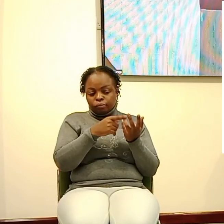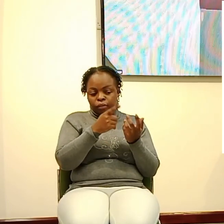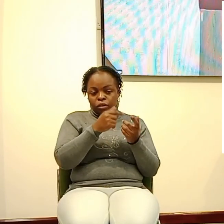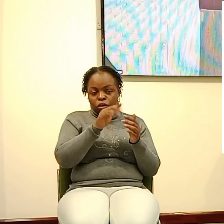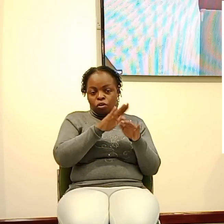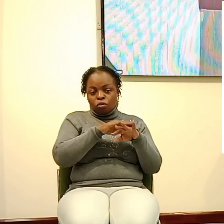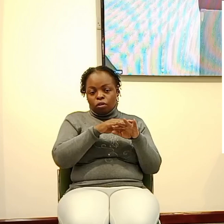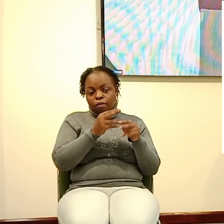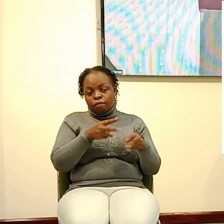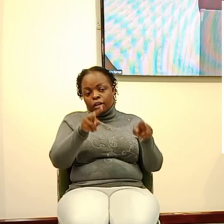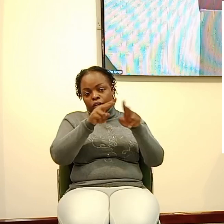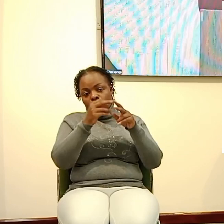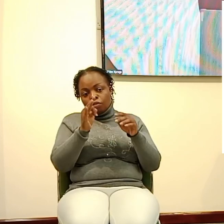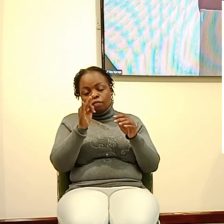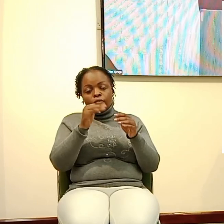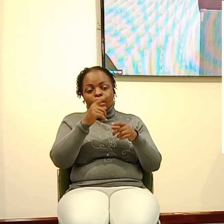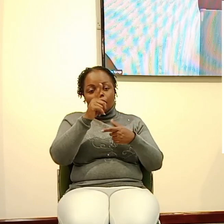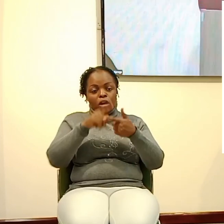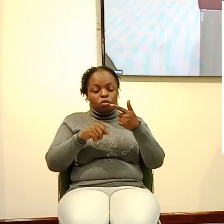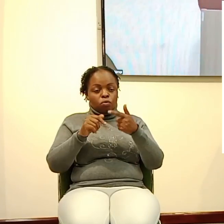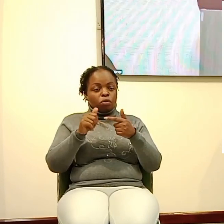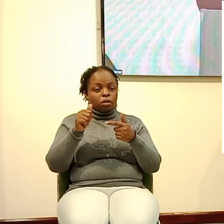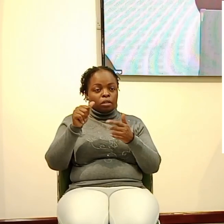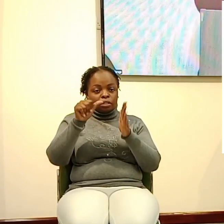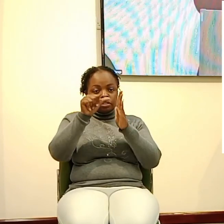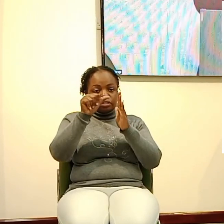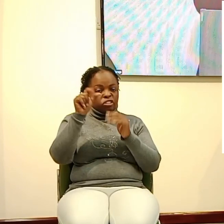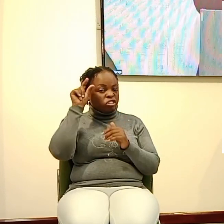annual Gender Equity Summit, which I think